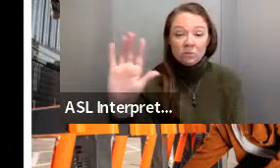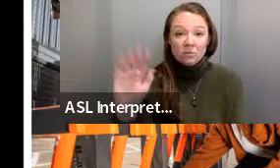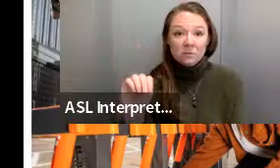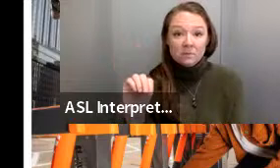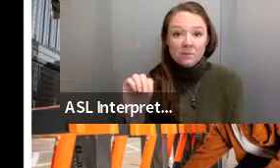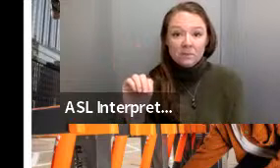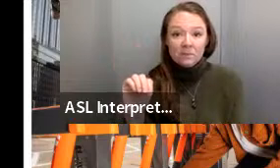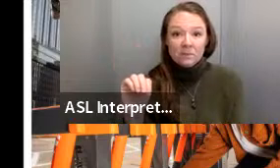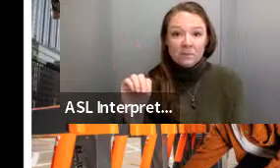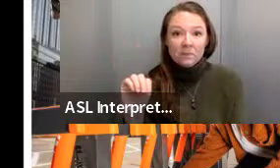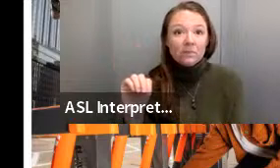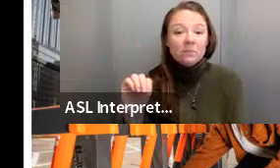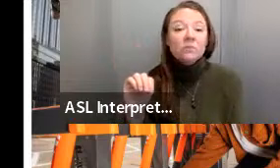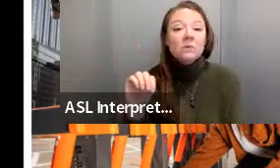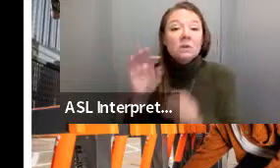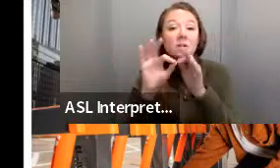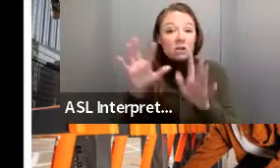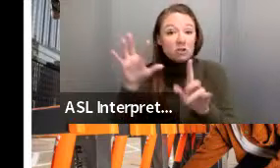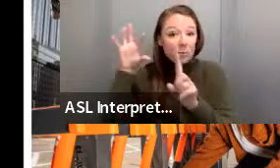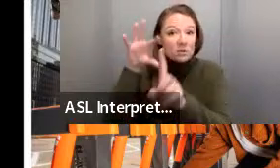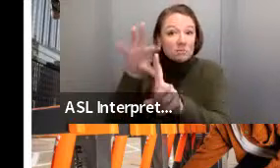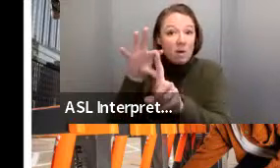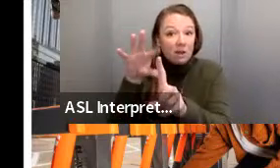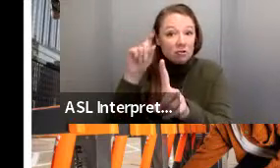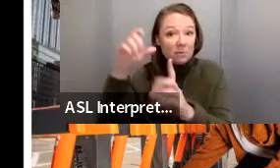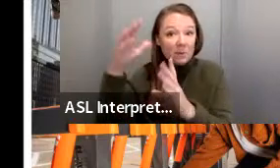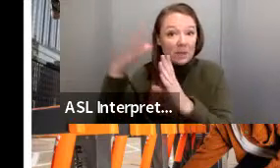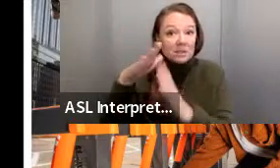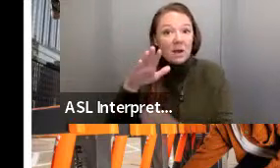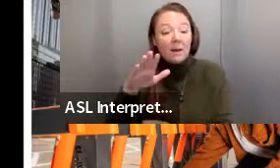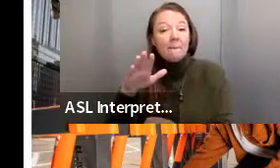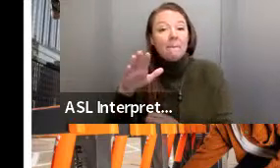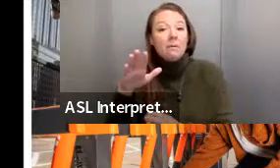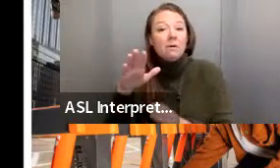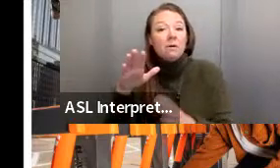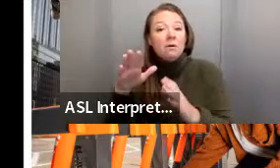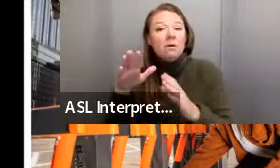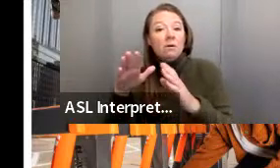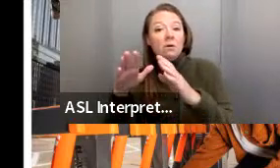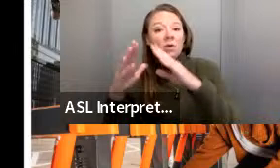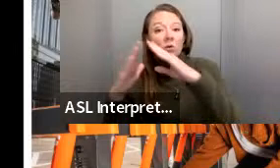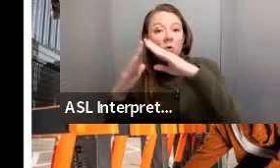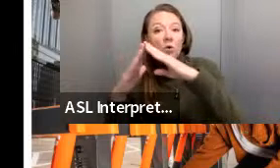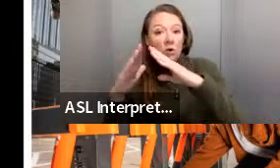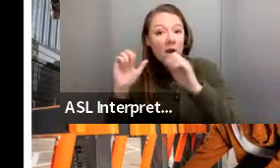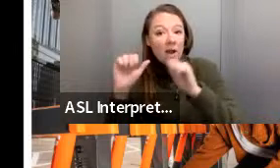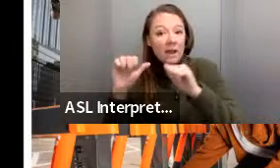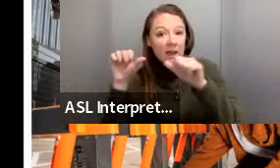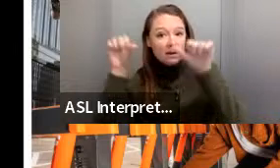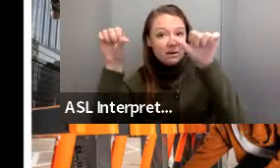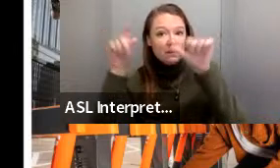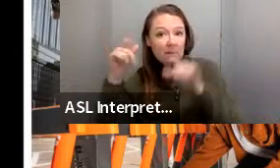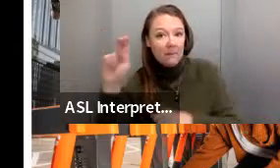There is a spotlight on the interpreter. She should be in the top corner of your screen. I can pin her up there too.